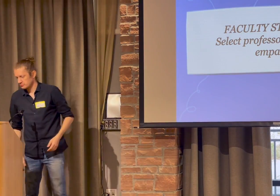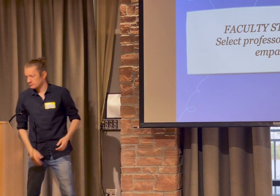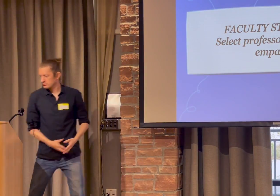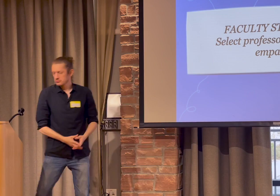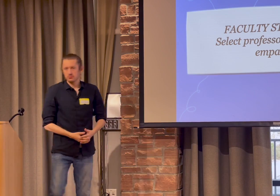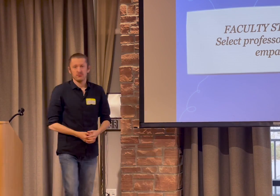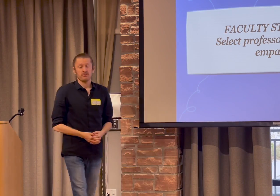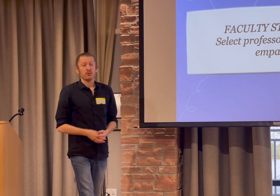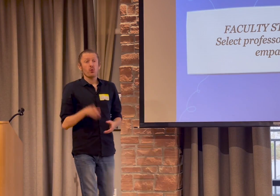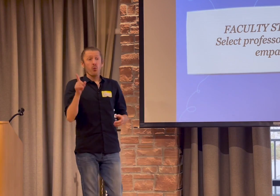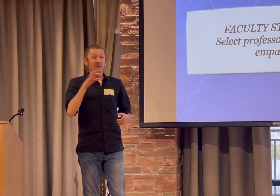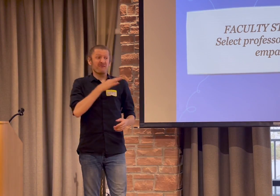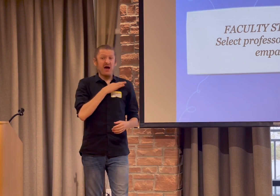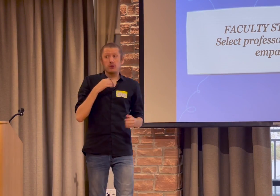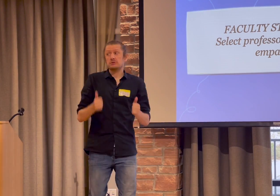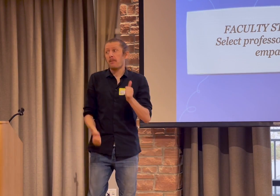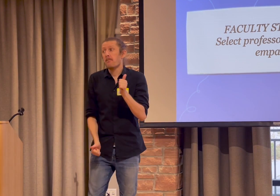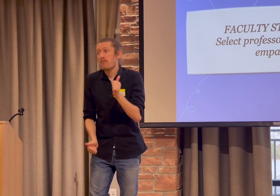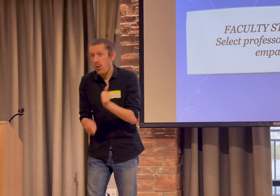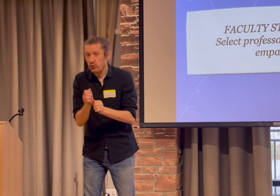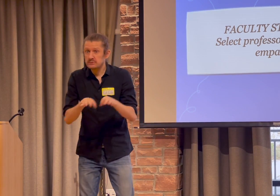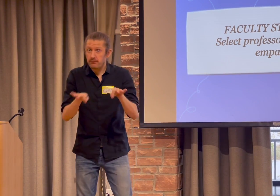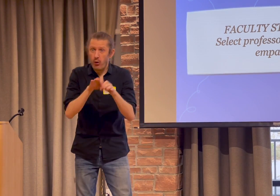I'm going to keep this short and talk a little bit more about faculty.